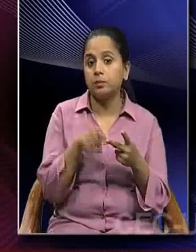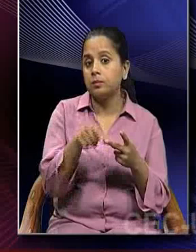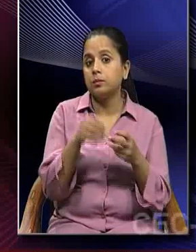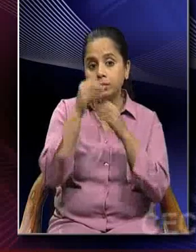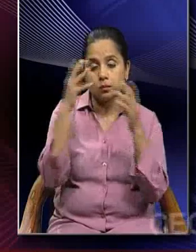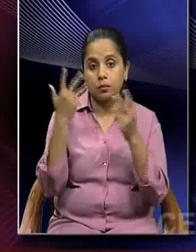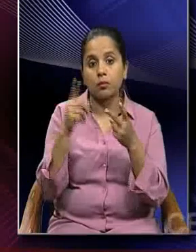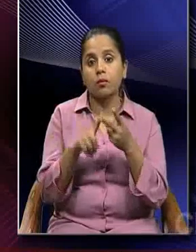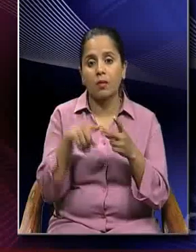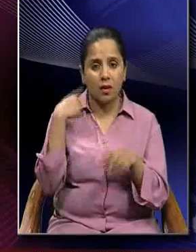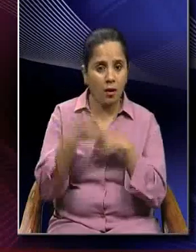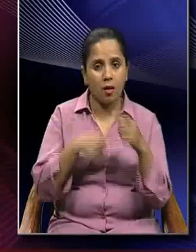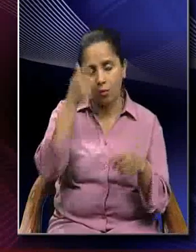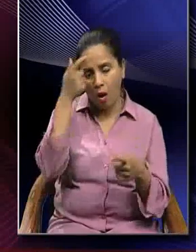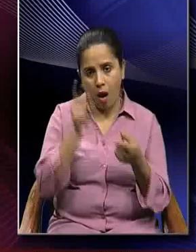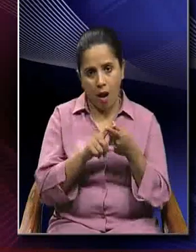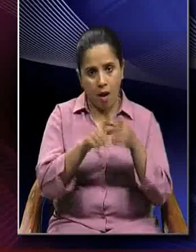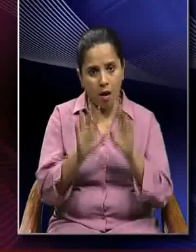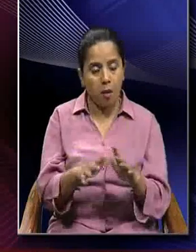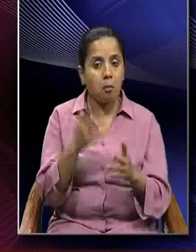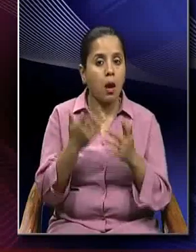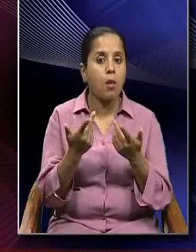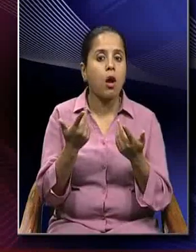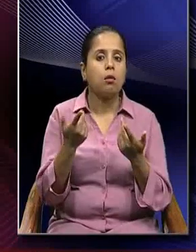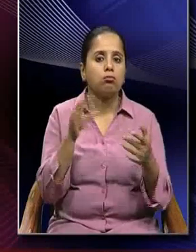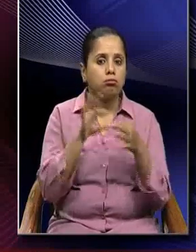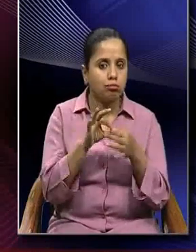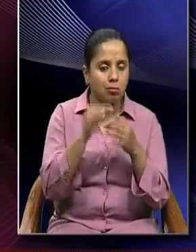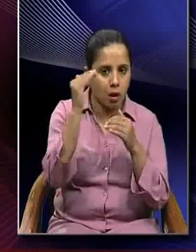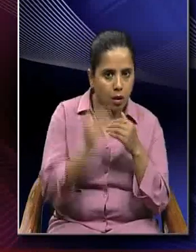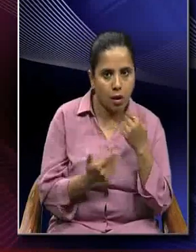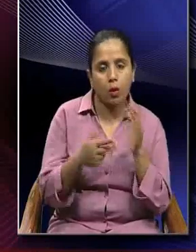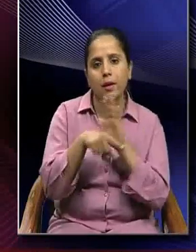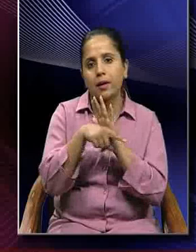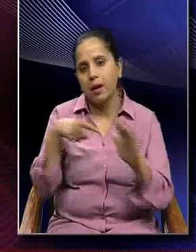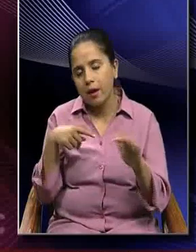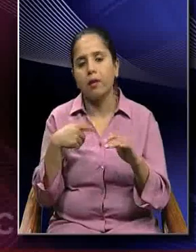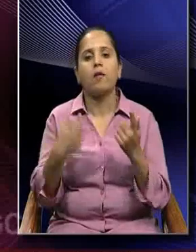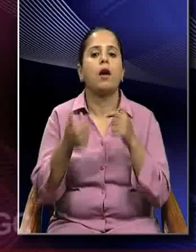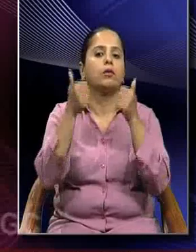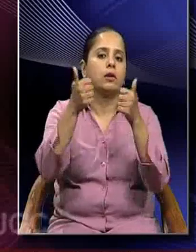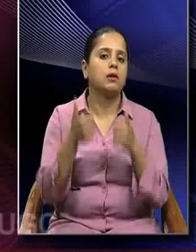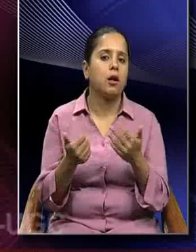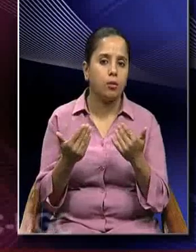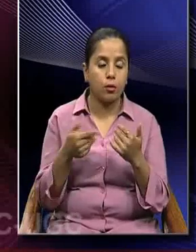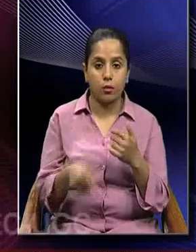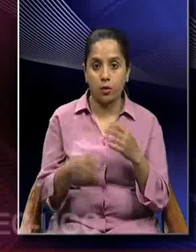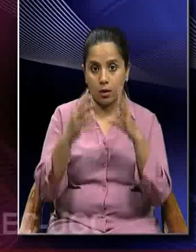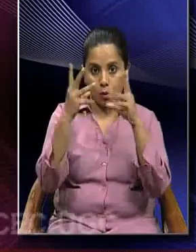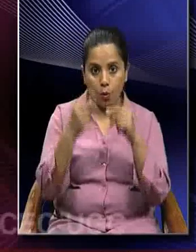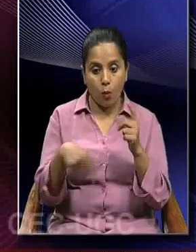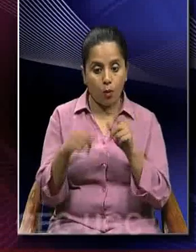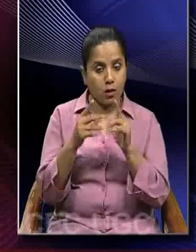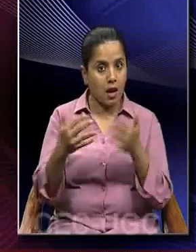that daily hassles would have no or low association with negative health outcomes. The quantitative data